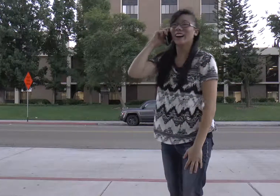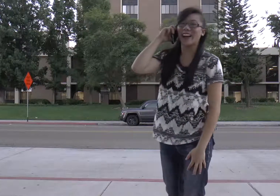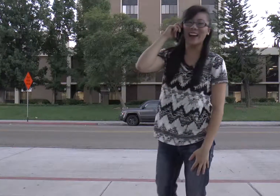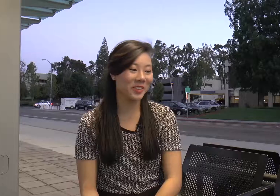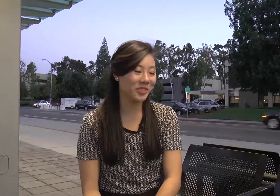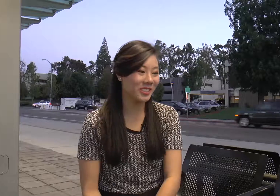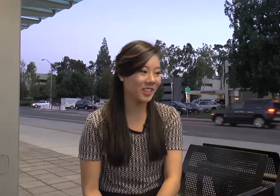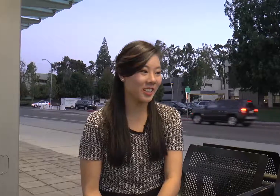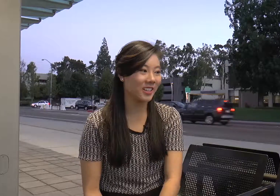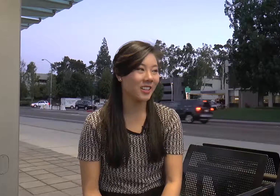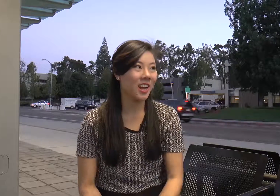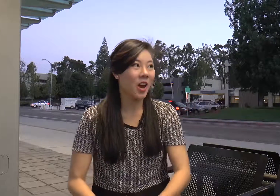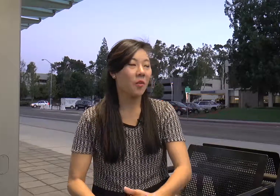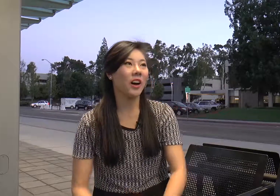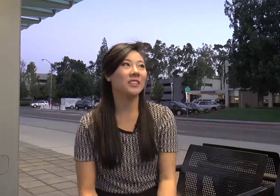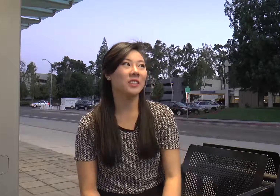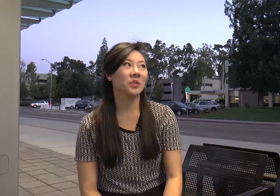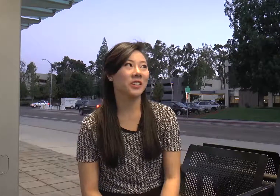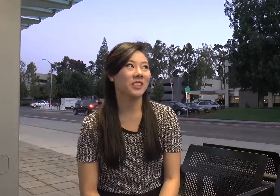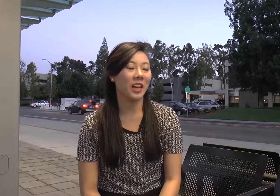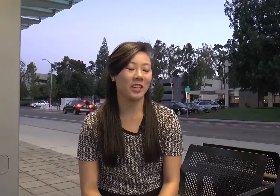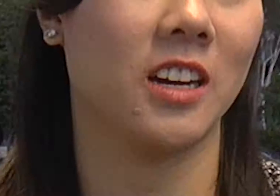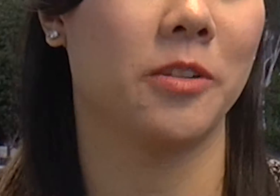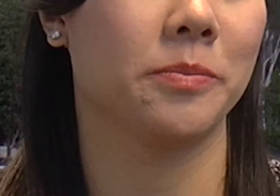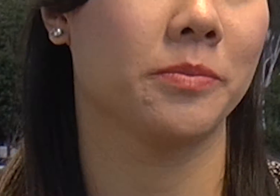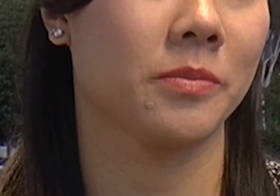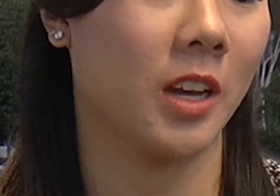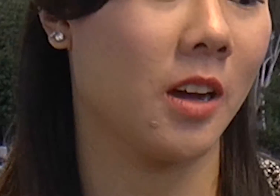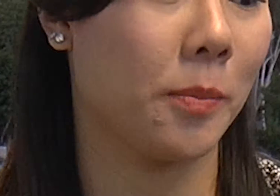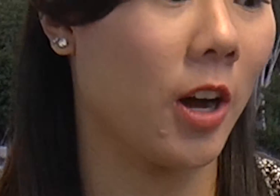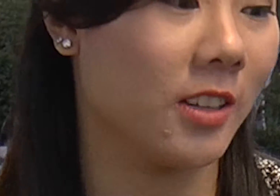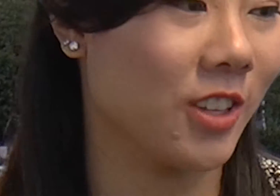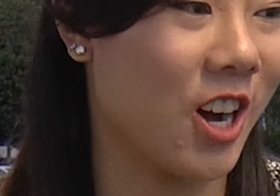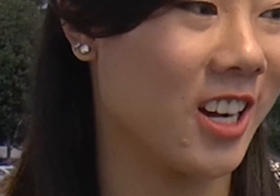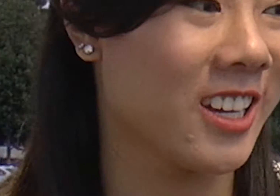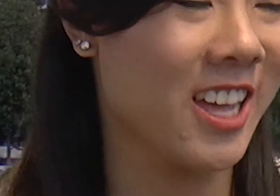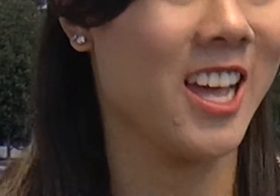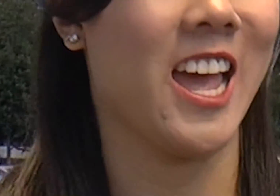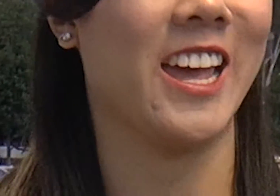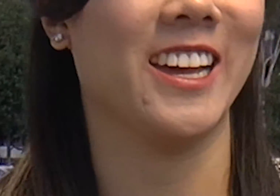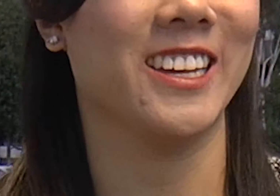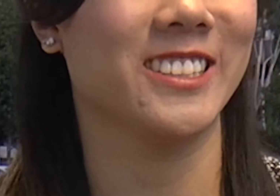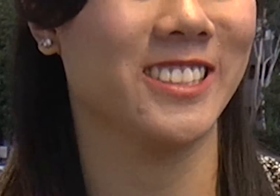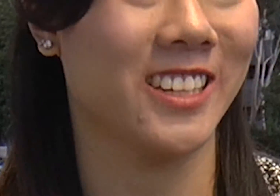Okay, this girl was good. What I did was I bought a dog, and